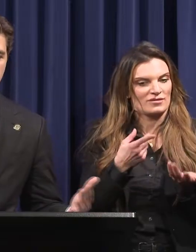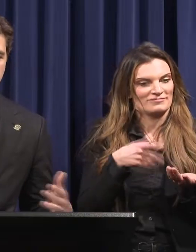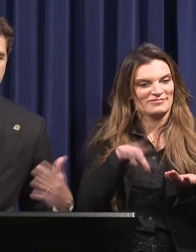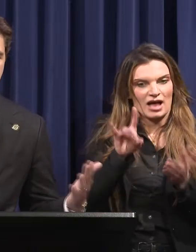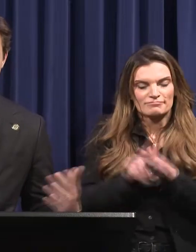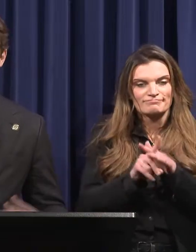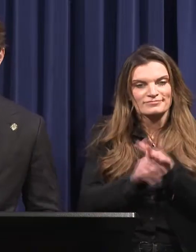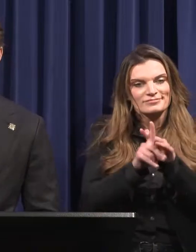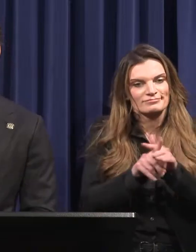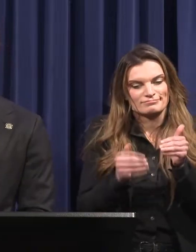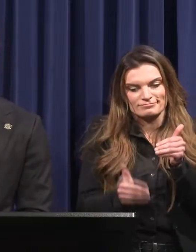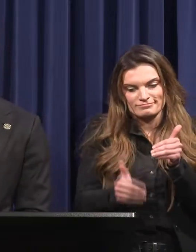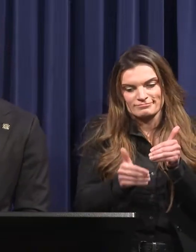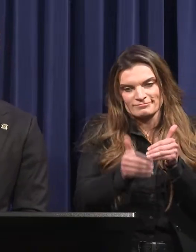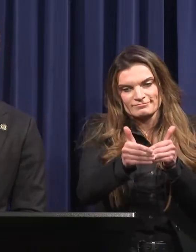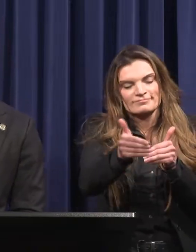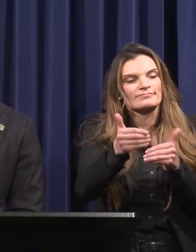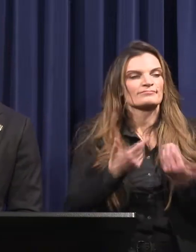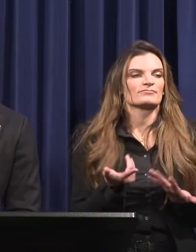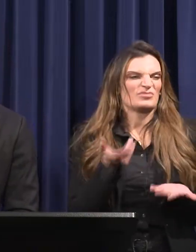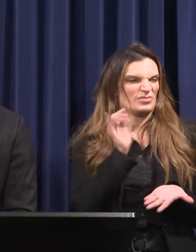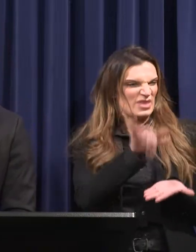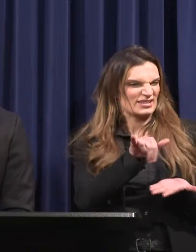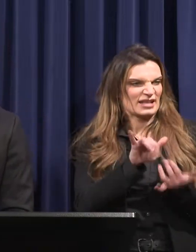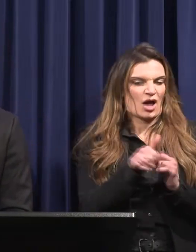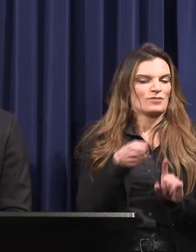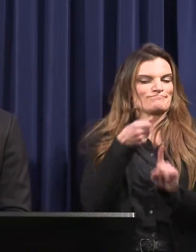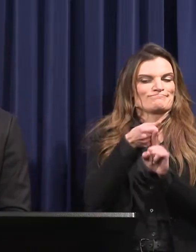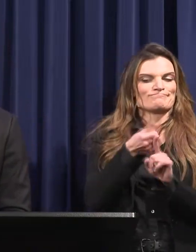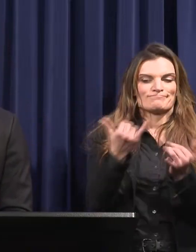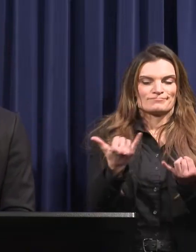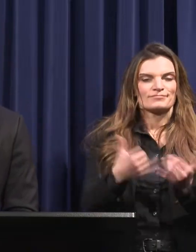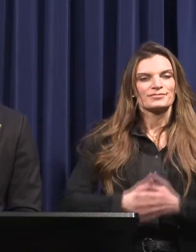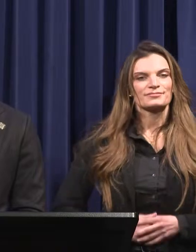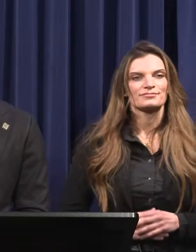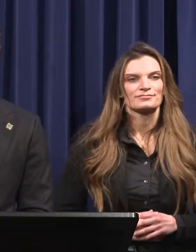and showed different things that we focused on. So that's kind of how we got to this position today.